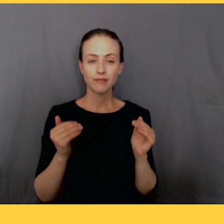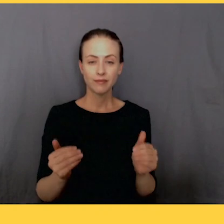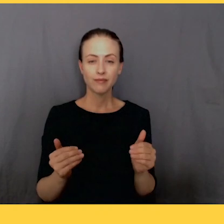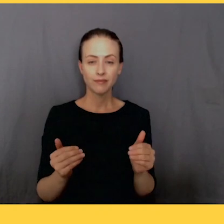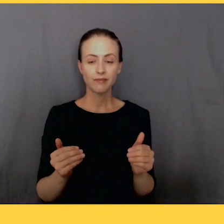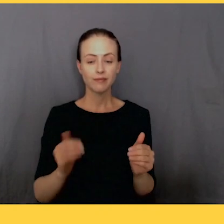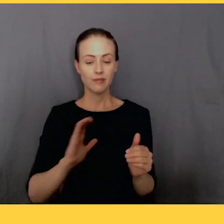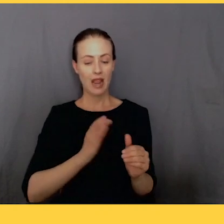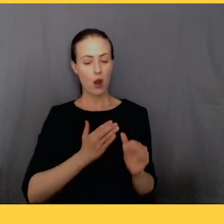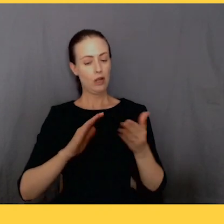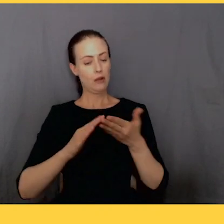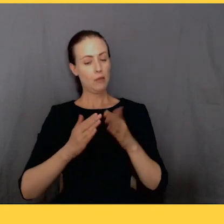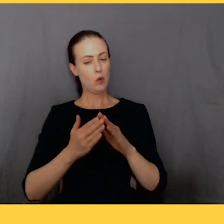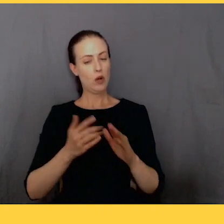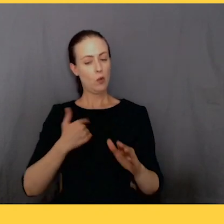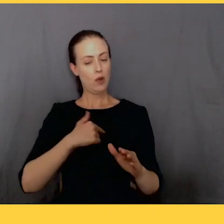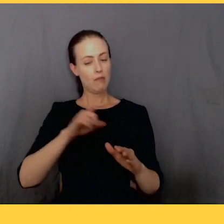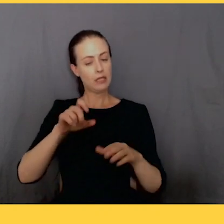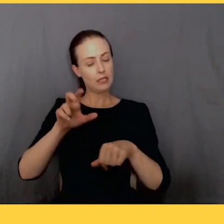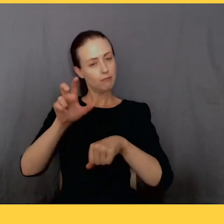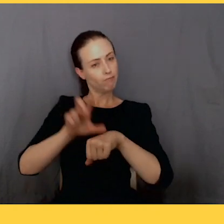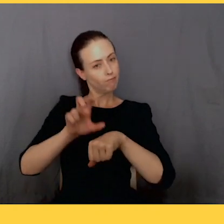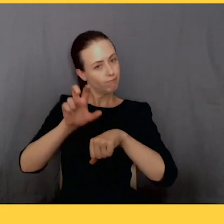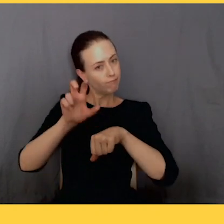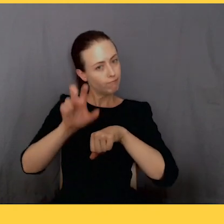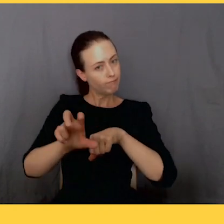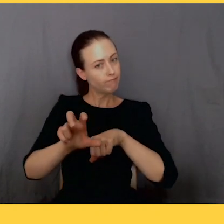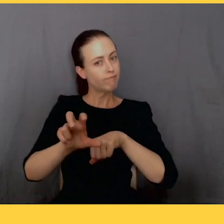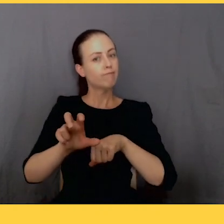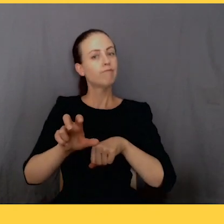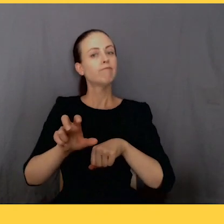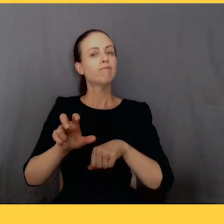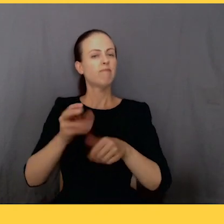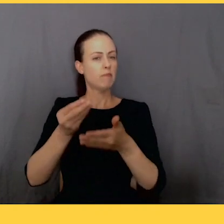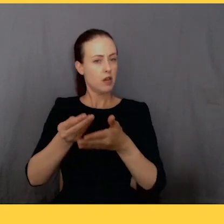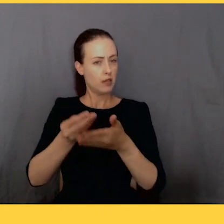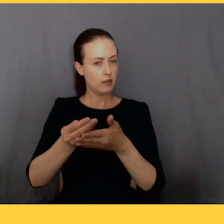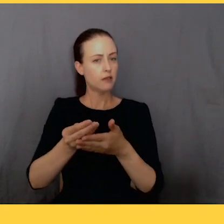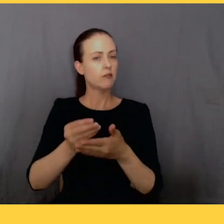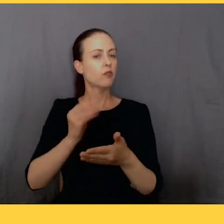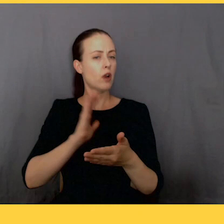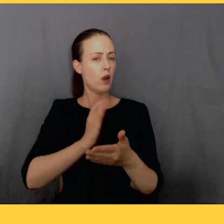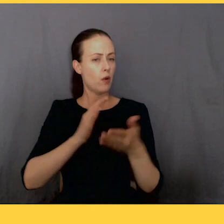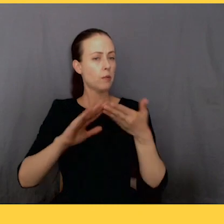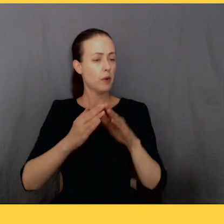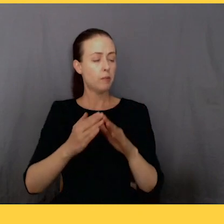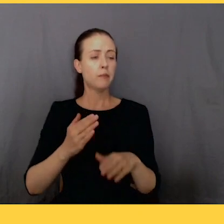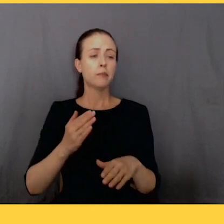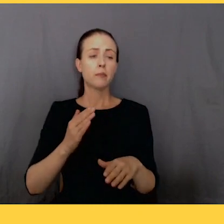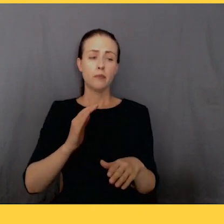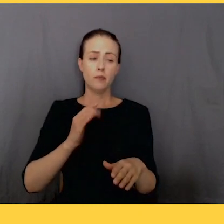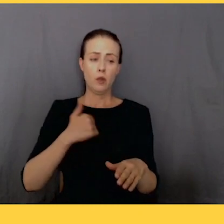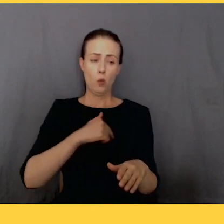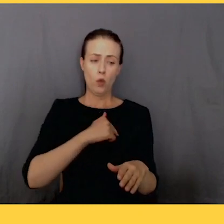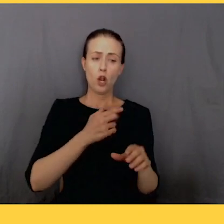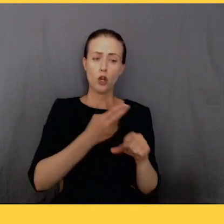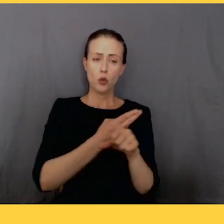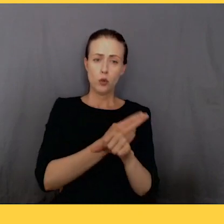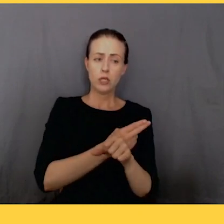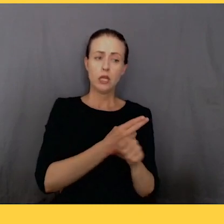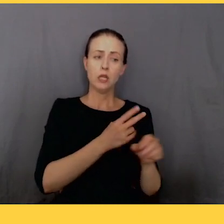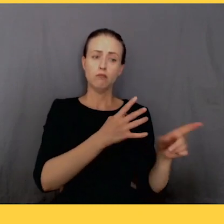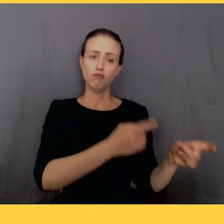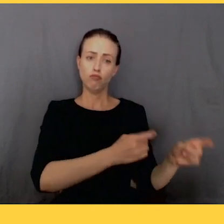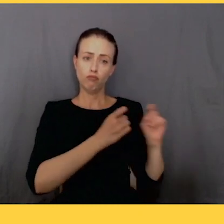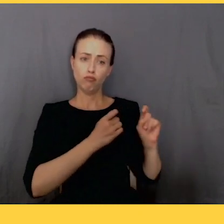in our communities. Well, we are spending quite a bit of philanthropy money and charitable investments to allow our